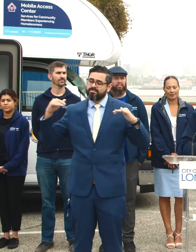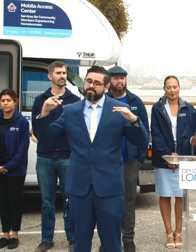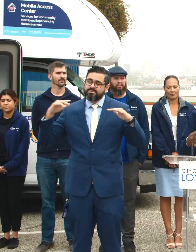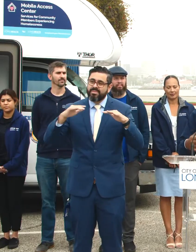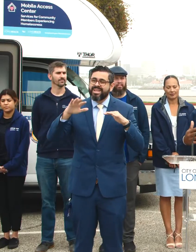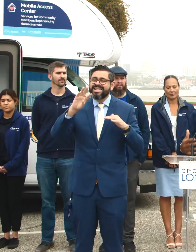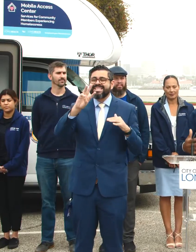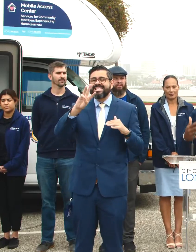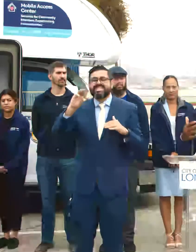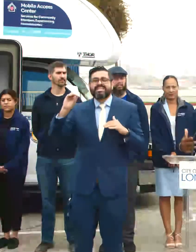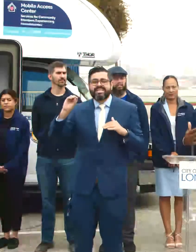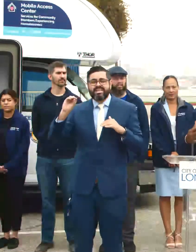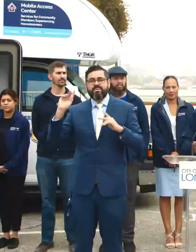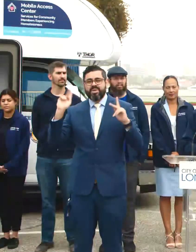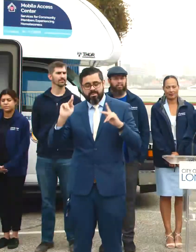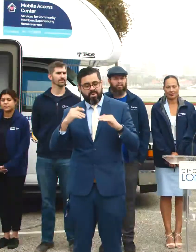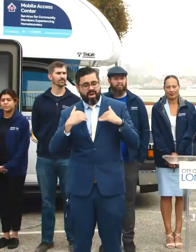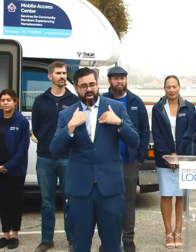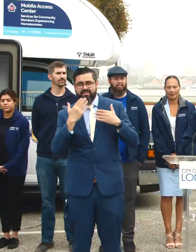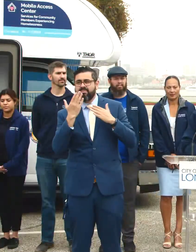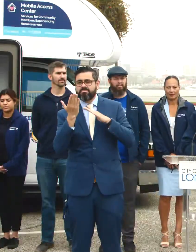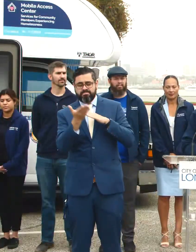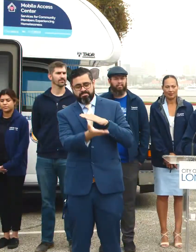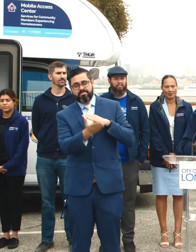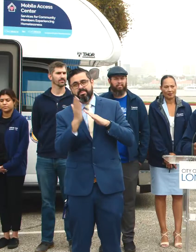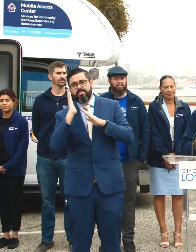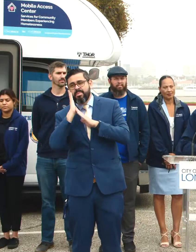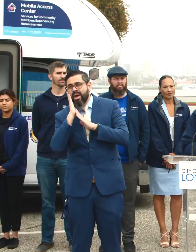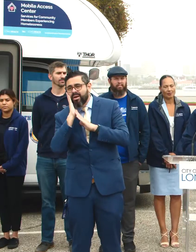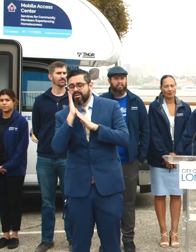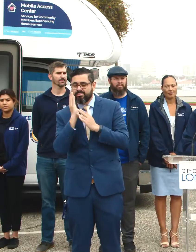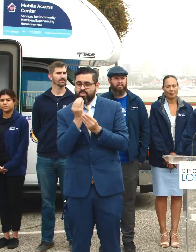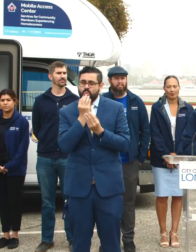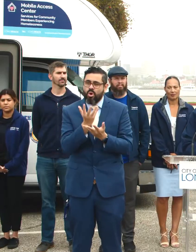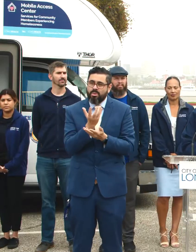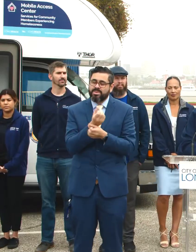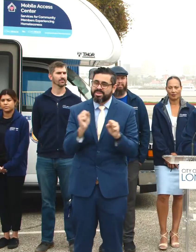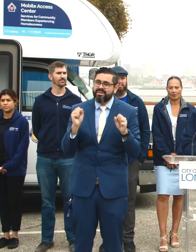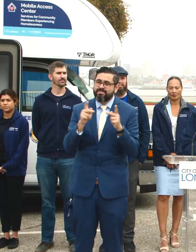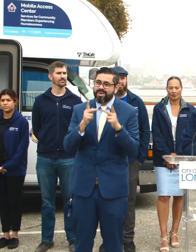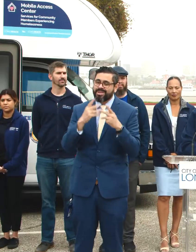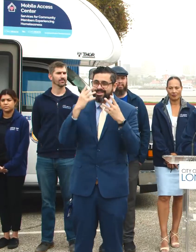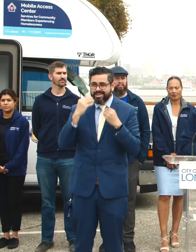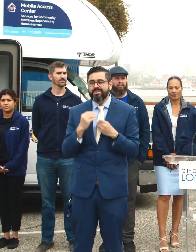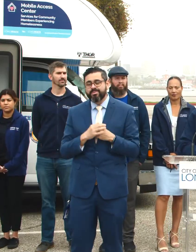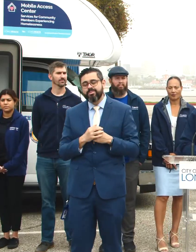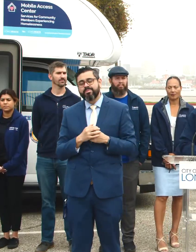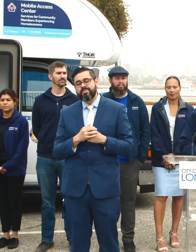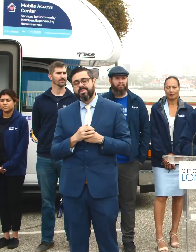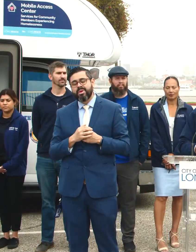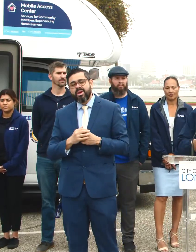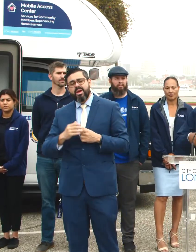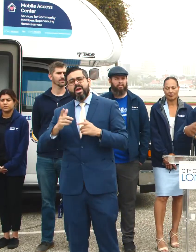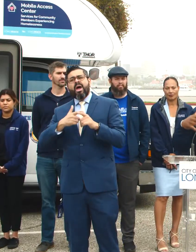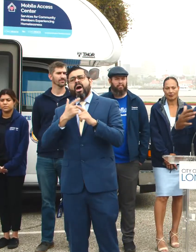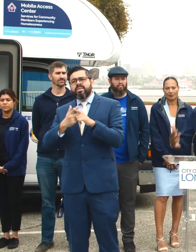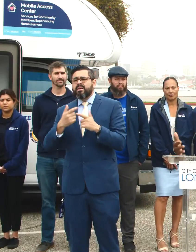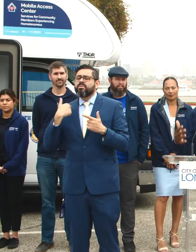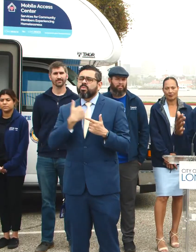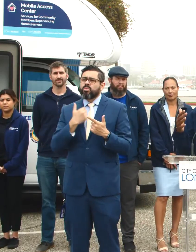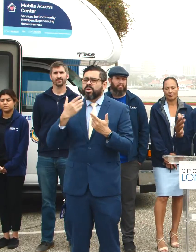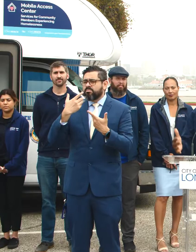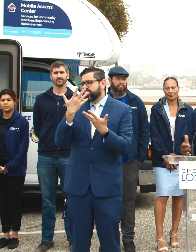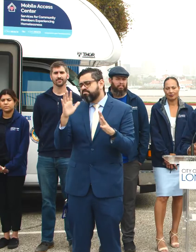beds at night for people experiencing homelessness to have a warm and safe space to sleep. And earlier this month, the city announced plans to open